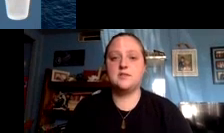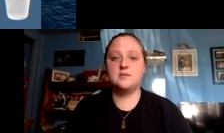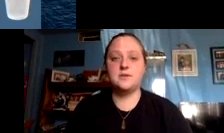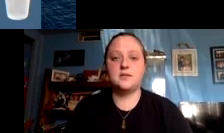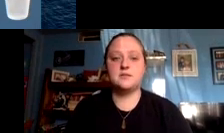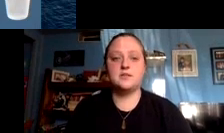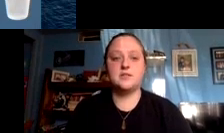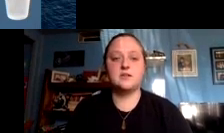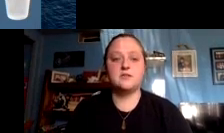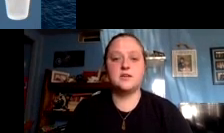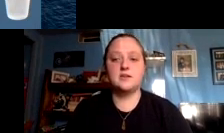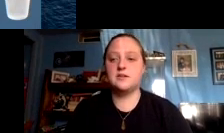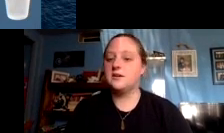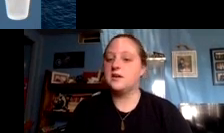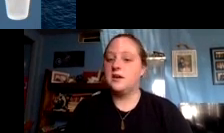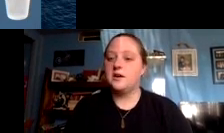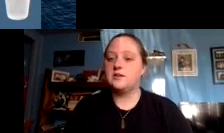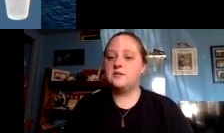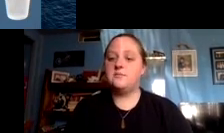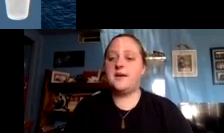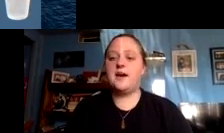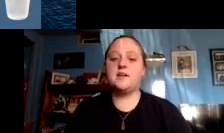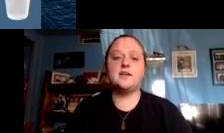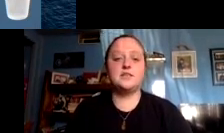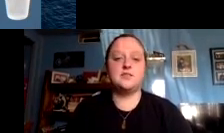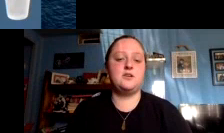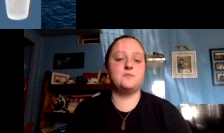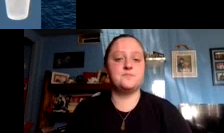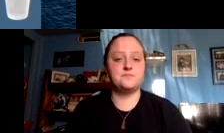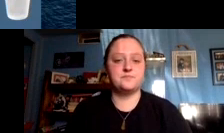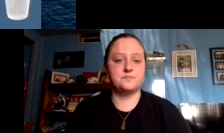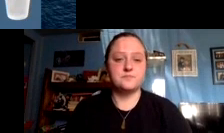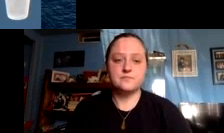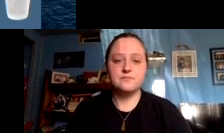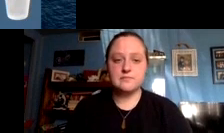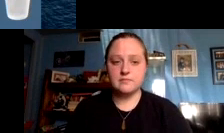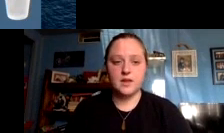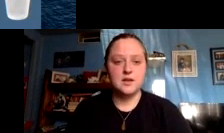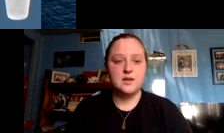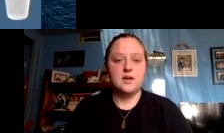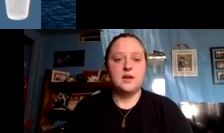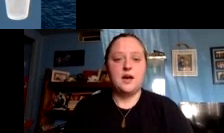real quick, but we're going to go ahead and go back. So